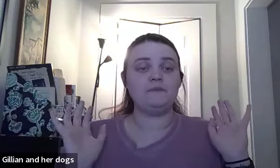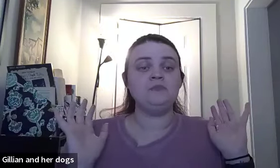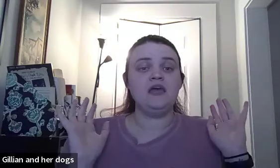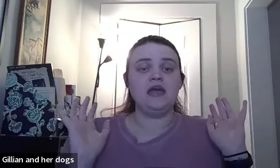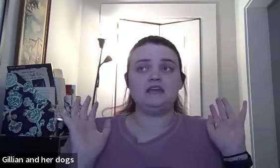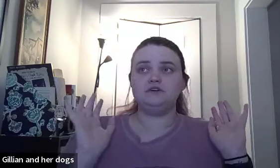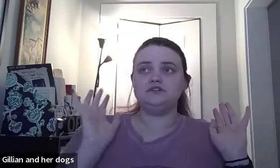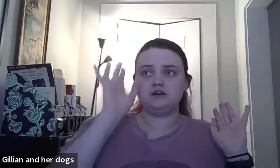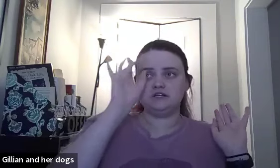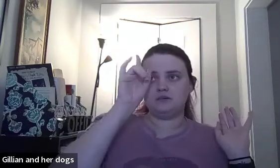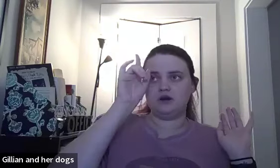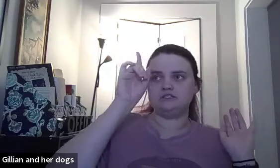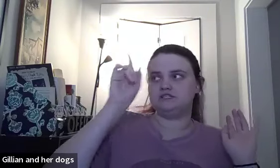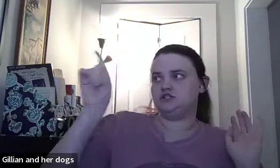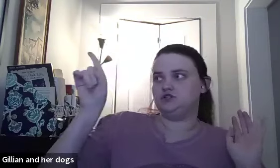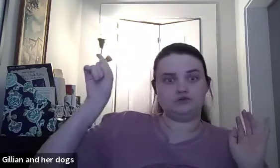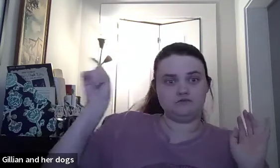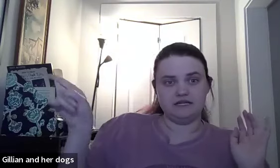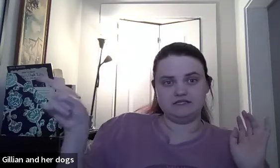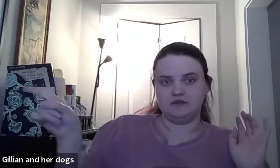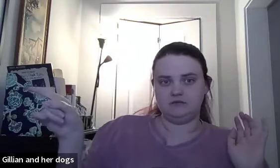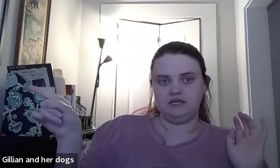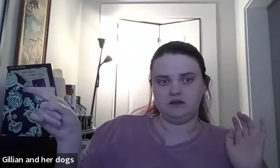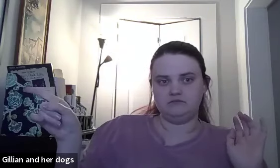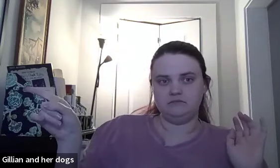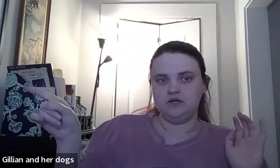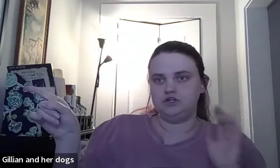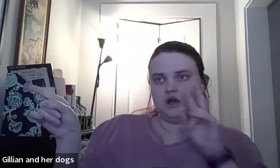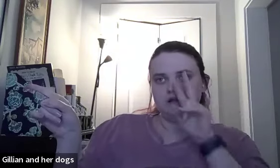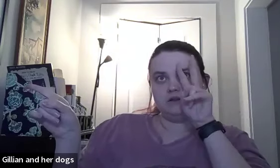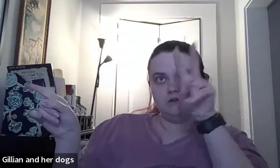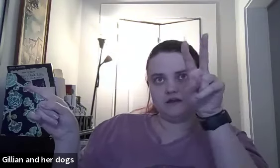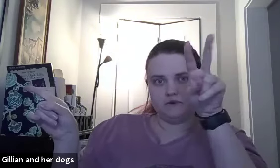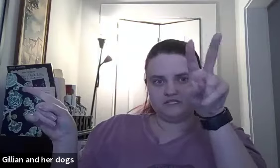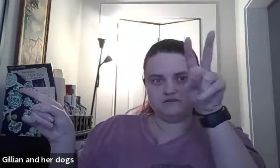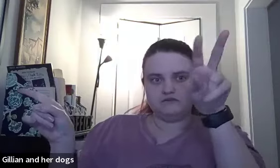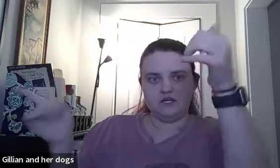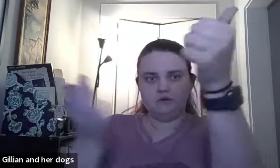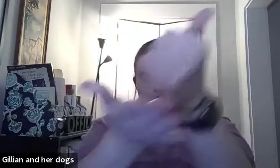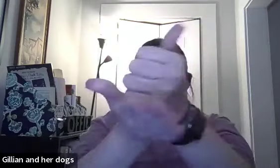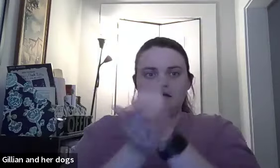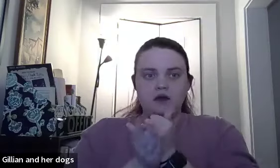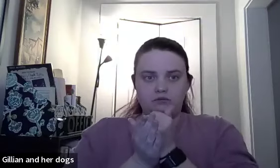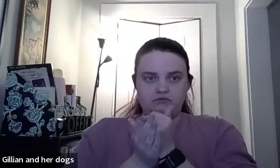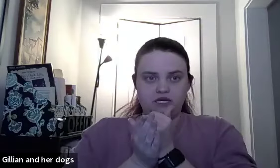Okay. And if you're talking to the person to your right, like right here, you're not going to look at the person in front of you and go, help